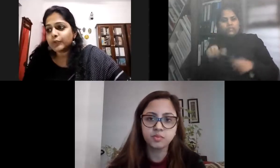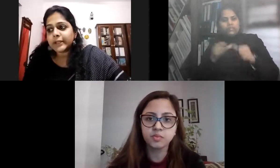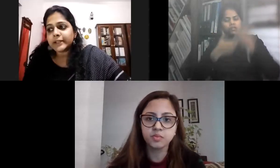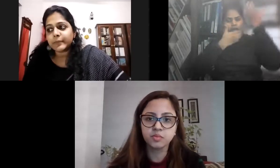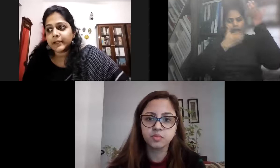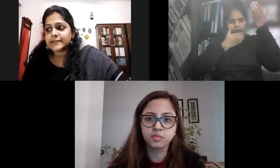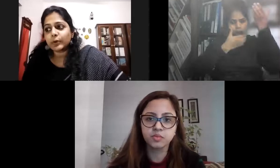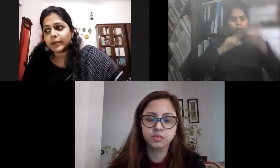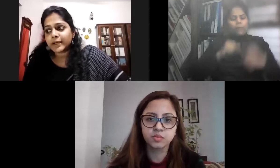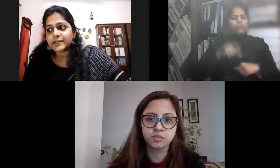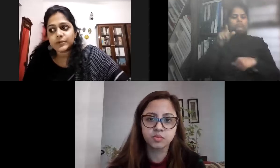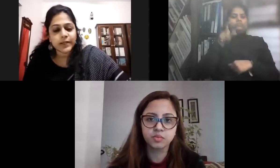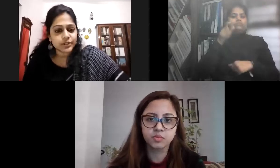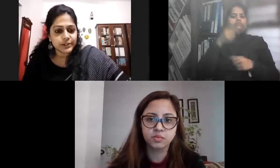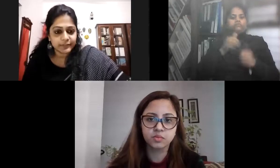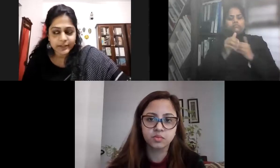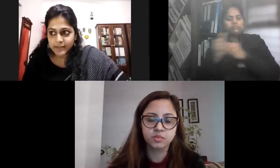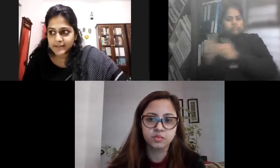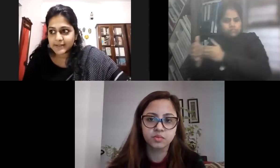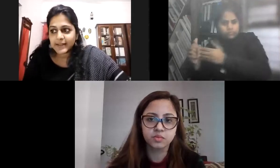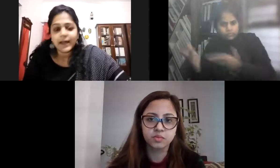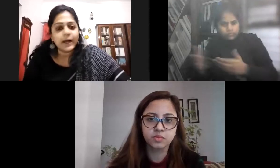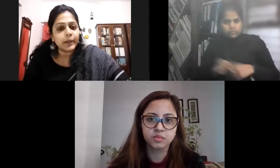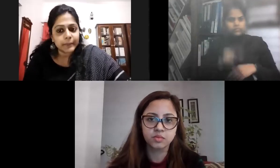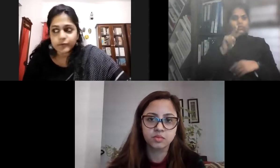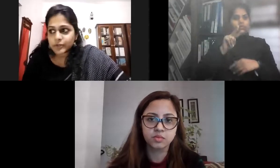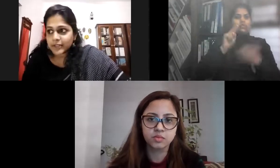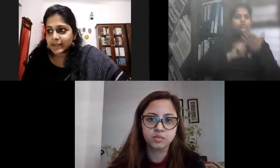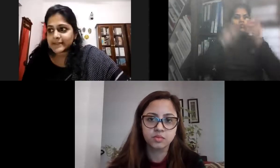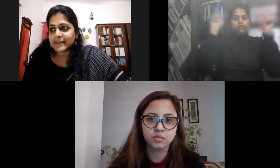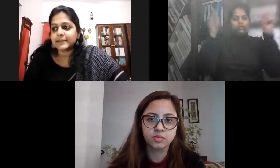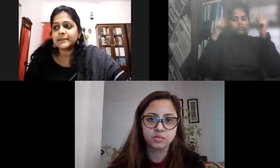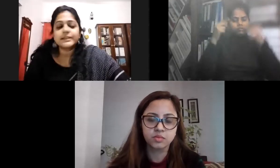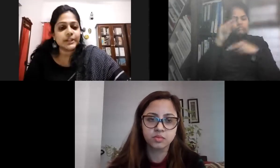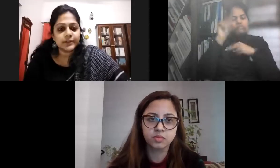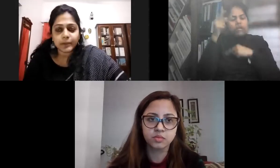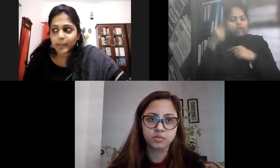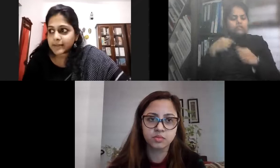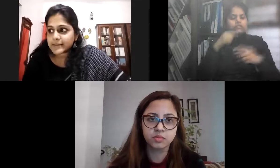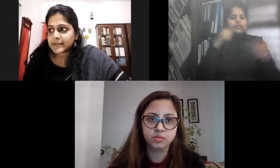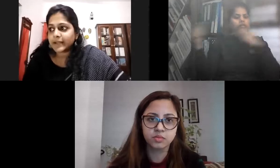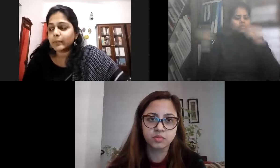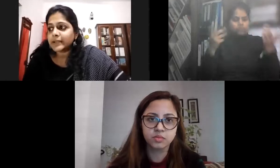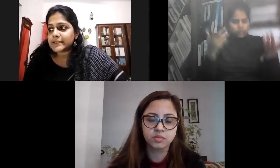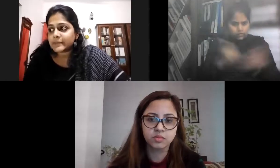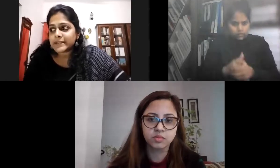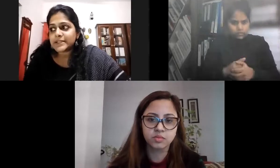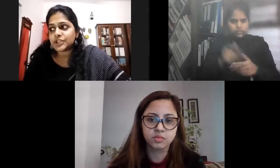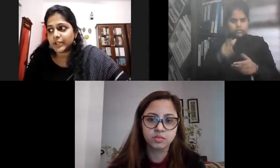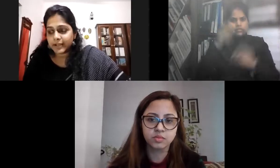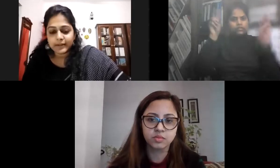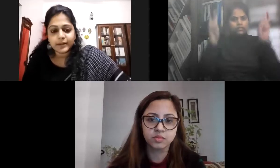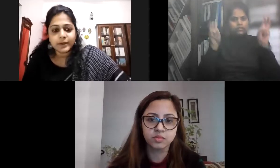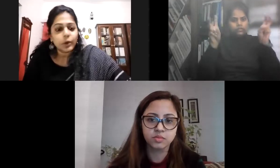staged full-length plays and organized 2 national level debates. Her paper for today is titled Gendering Madness and Doubling Disability